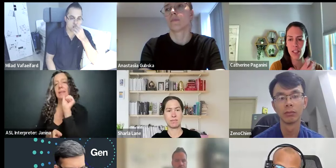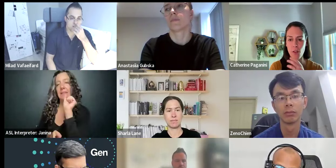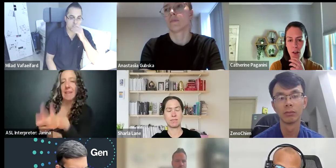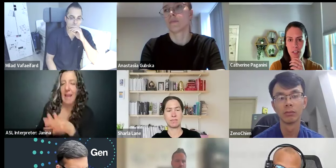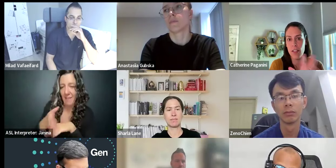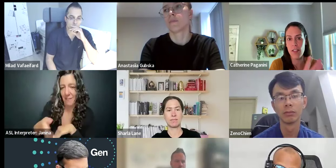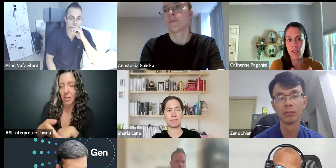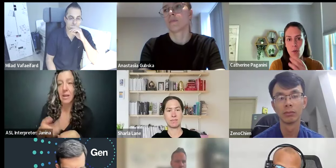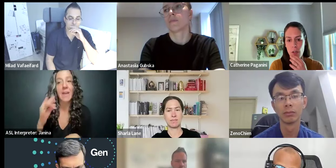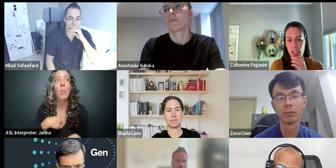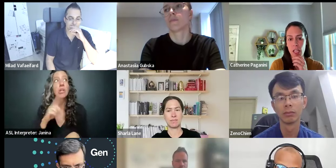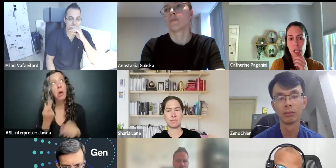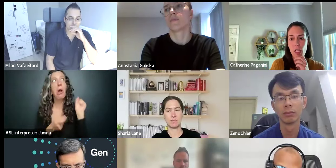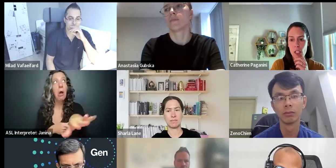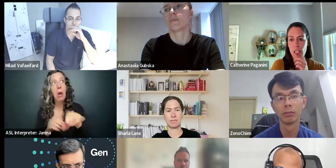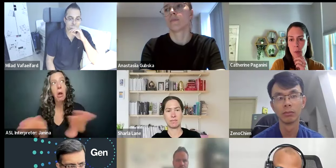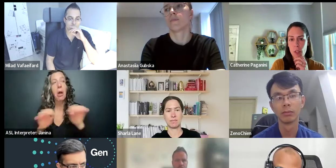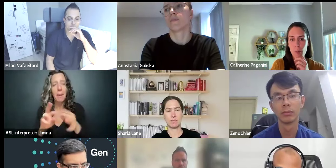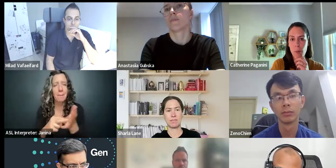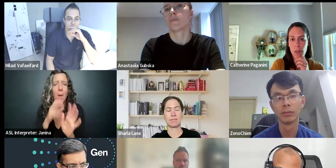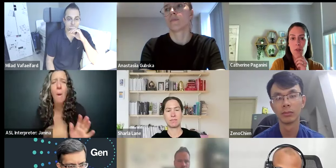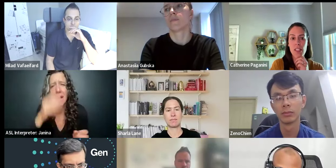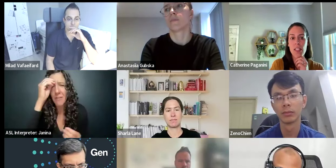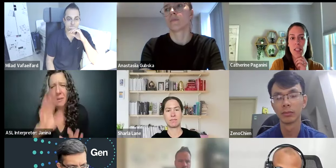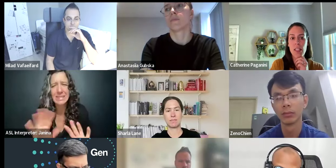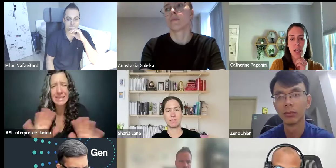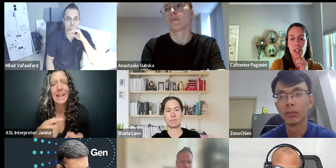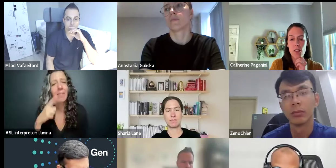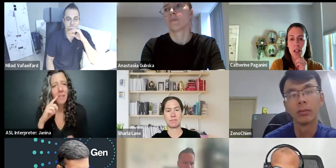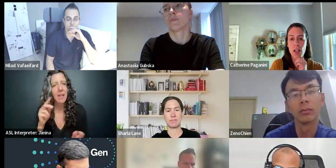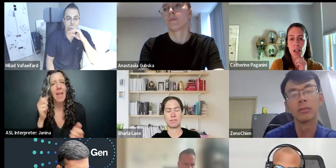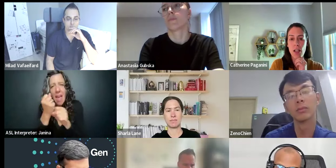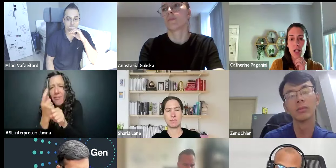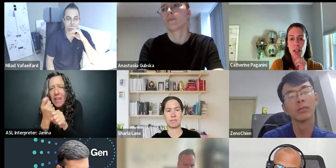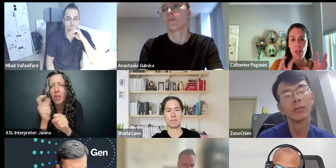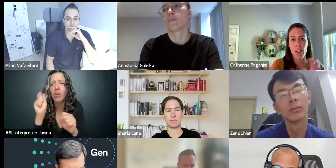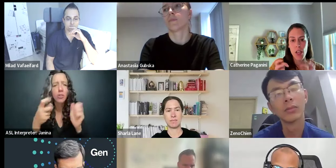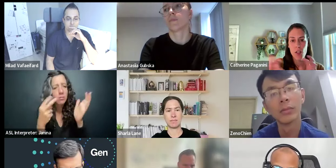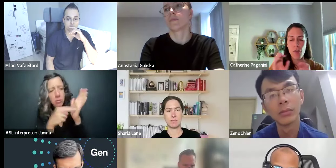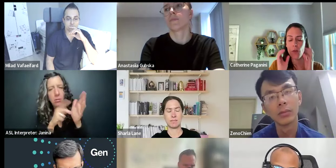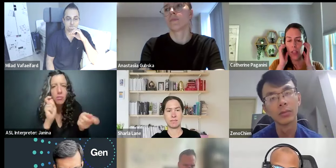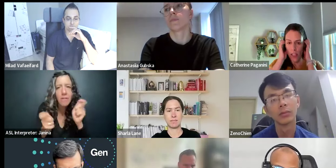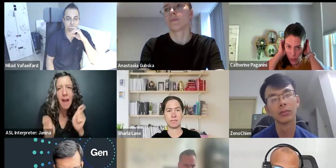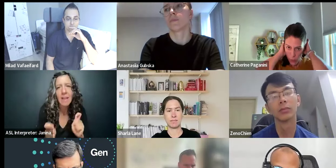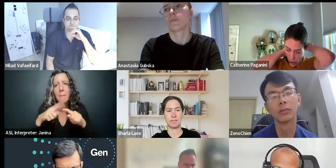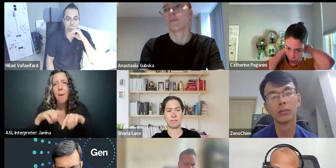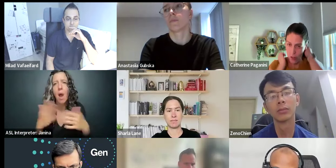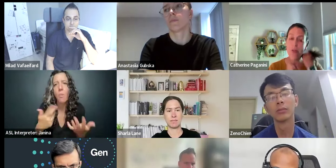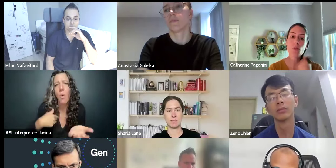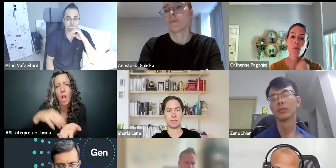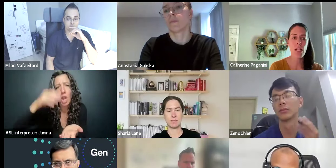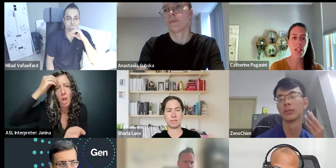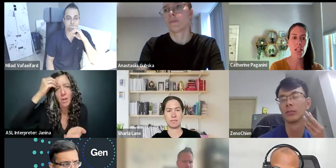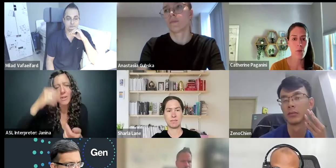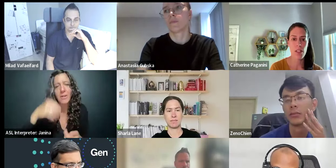think that's kind of like the core, at least for conferences, that's the core thing. So I think we should probably revisit that because we also changed a few things